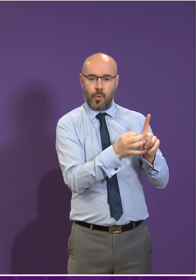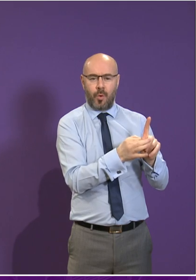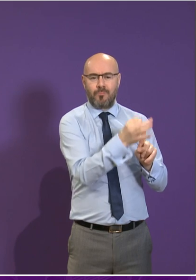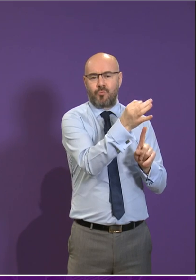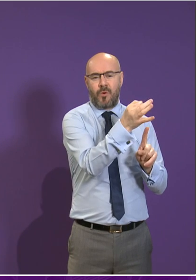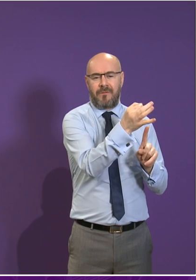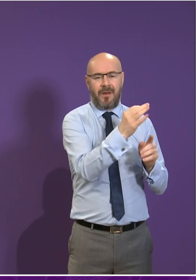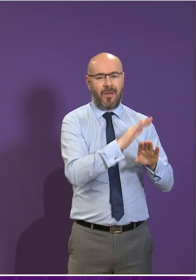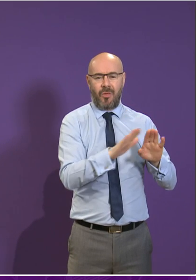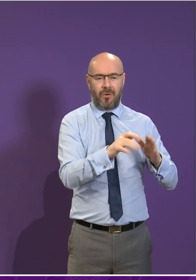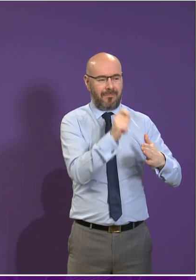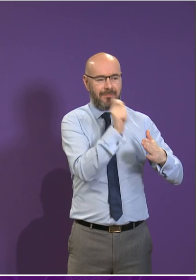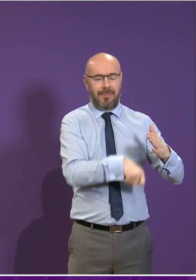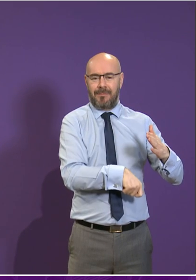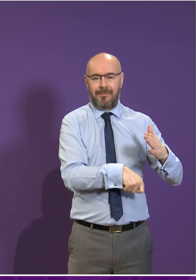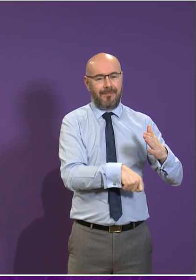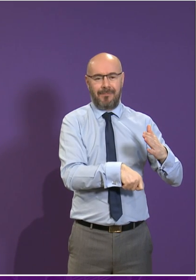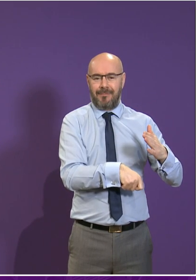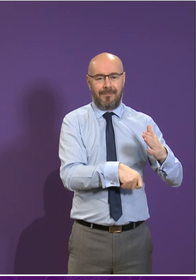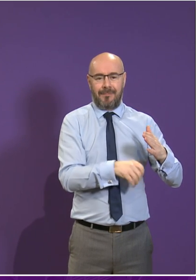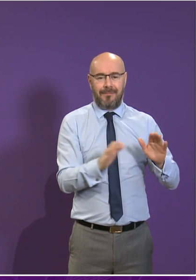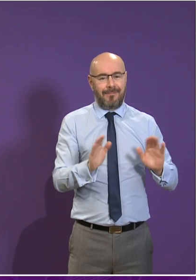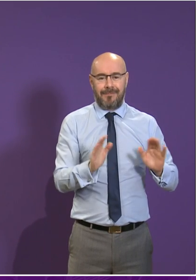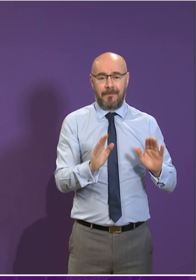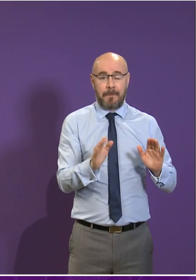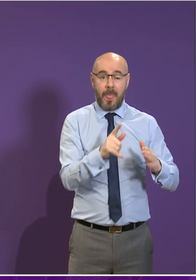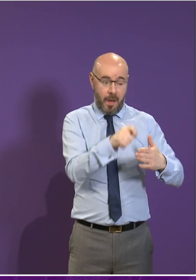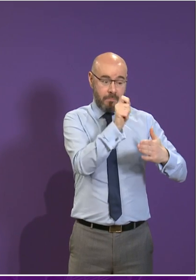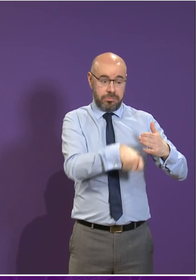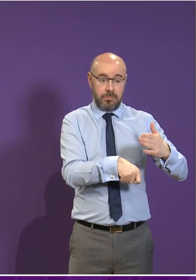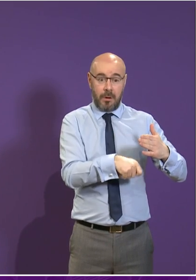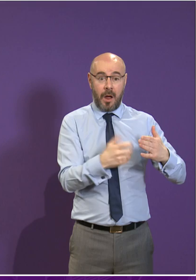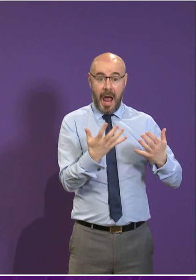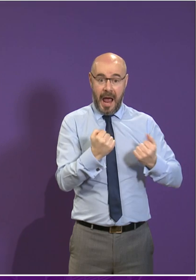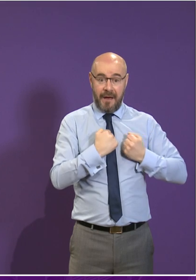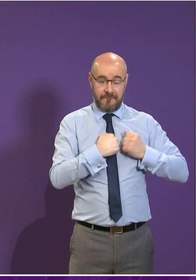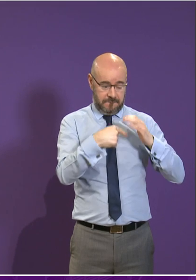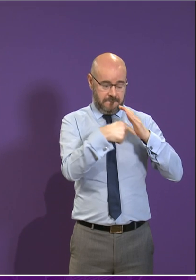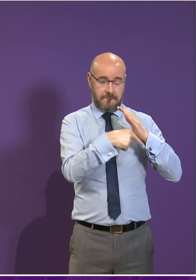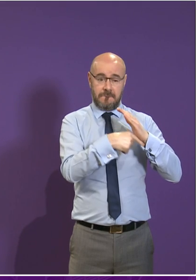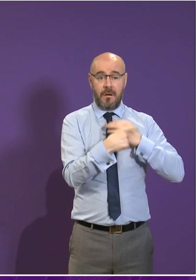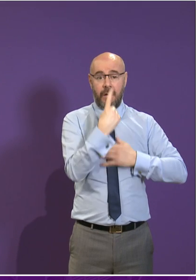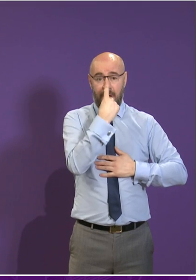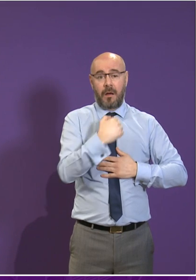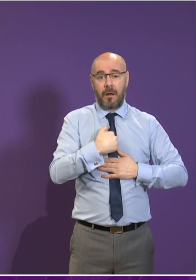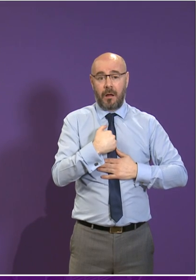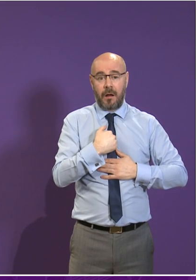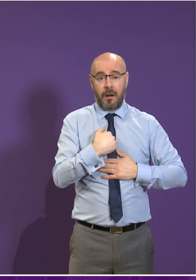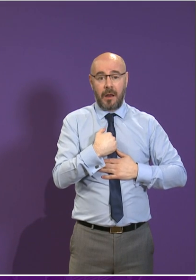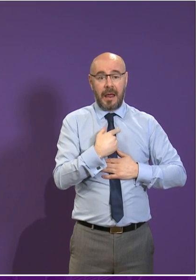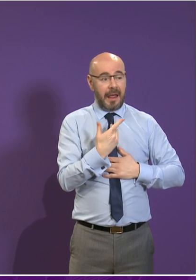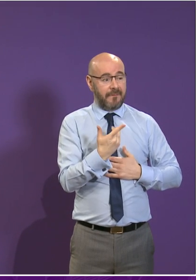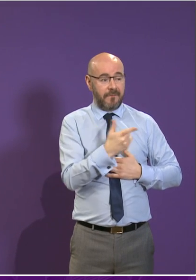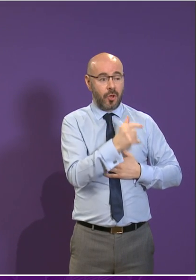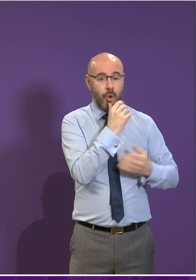rather than to use a primarily sanctions-based approach. But that sanction does exist and has been used where additional places have not